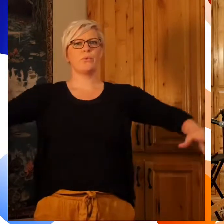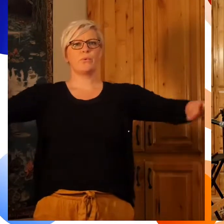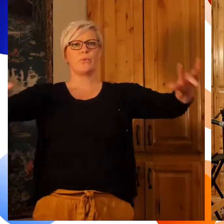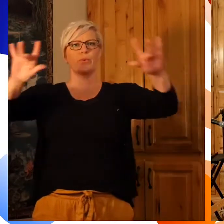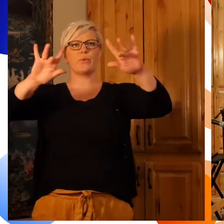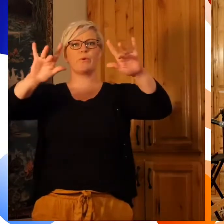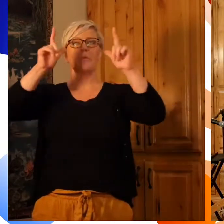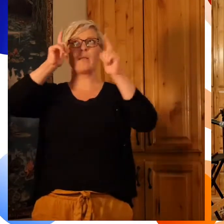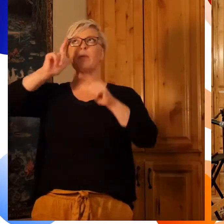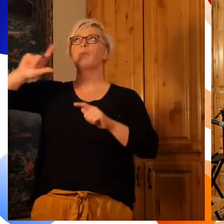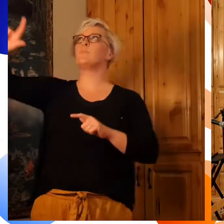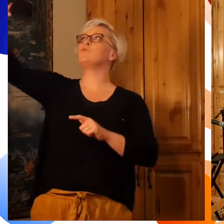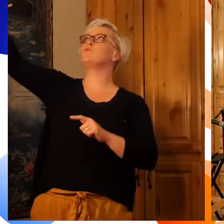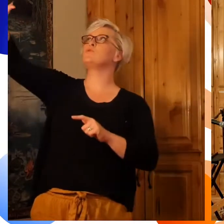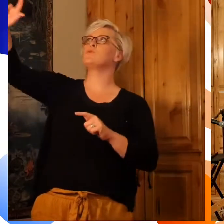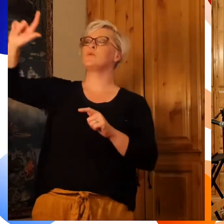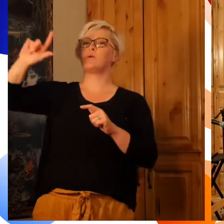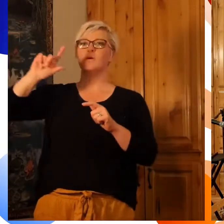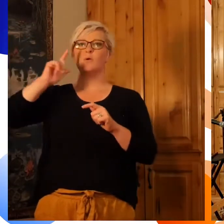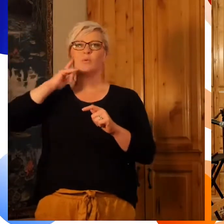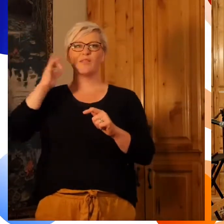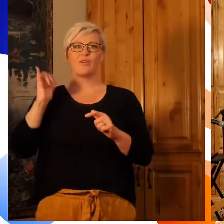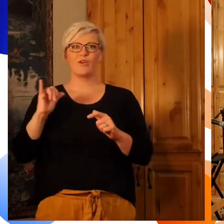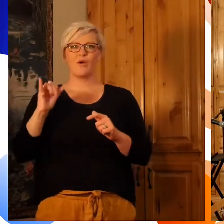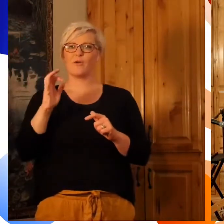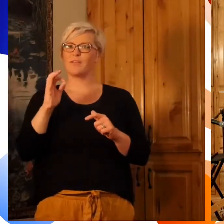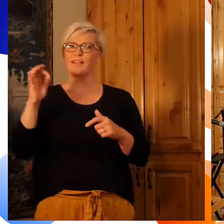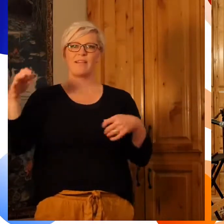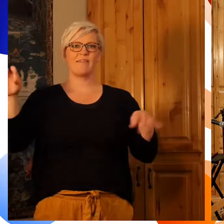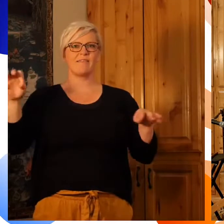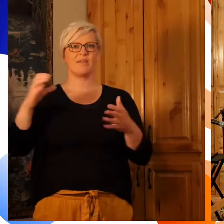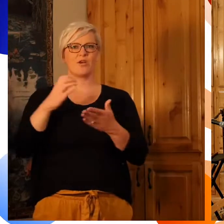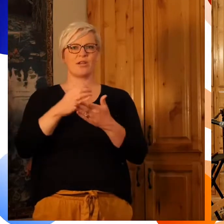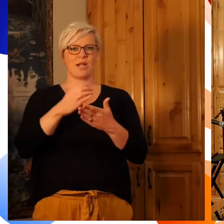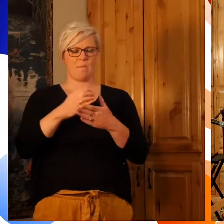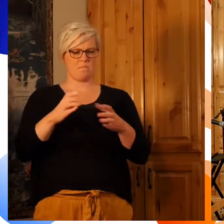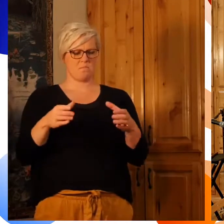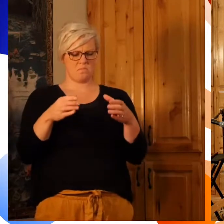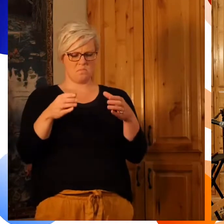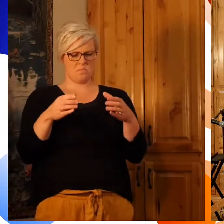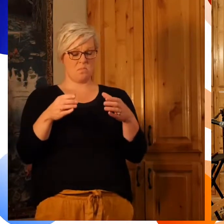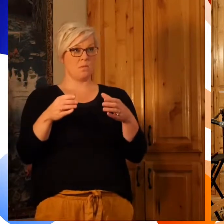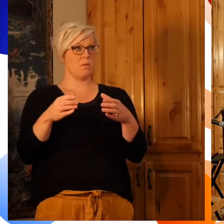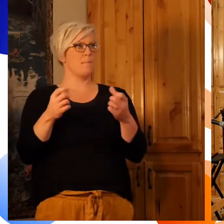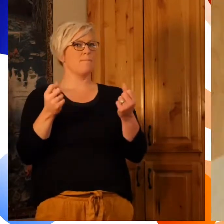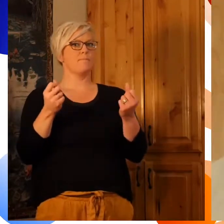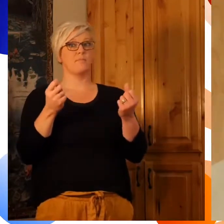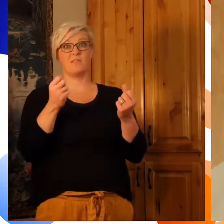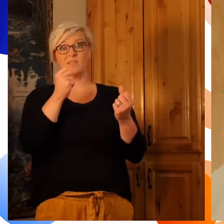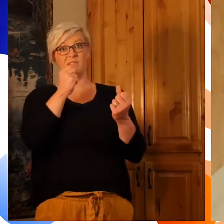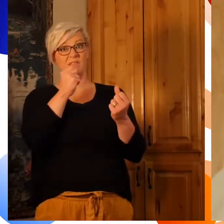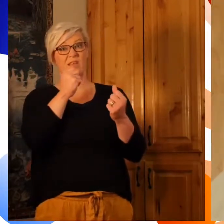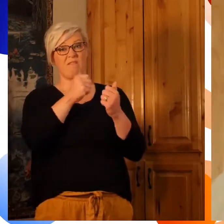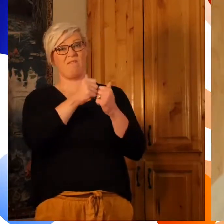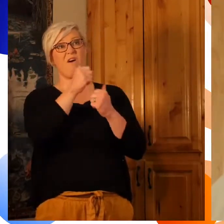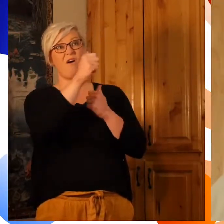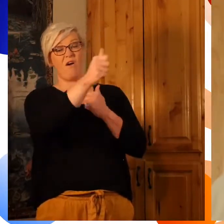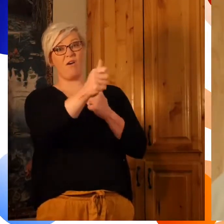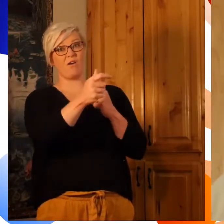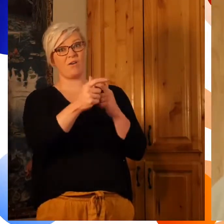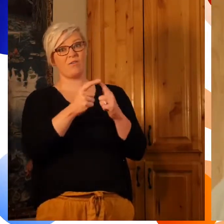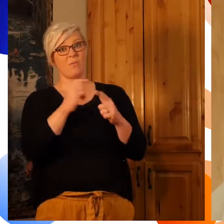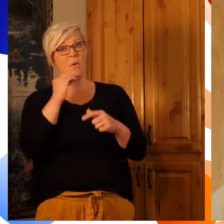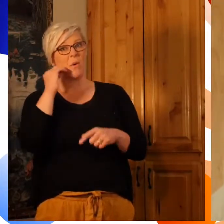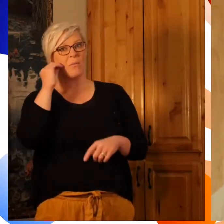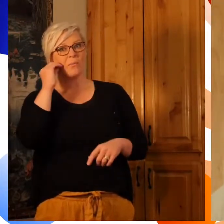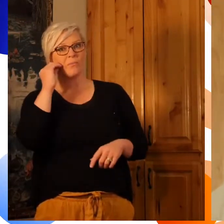cup, many, many miles from home. Well, it took him all the rest of that night to hike his way home, and